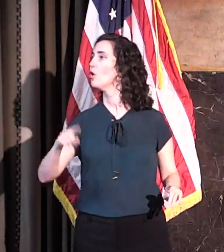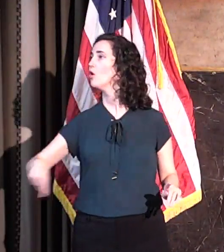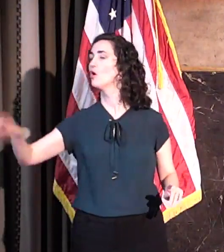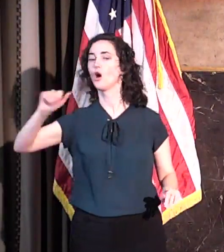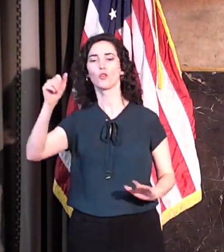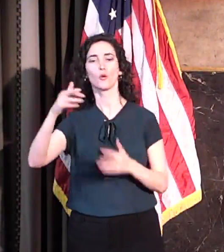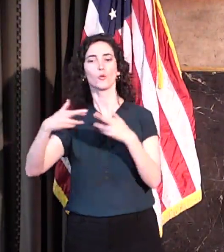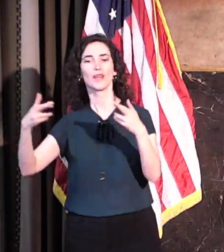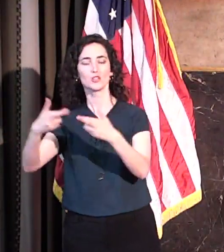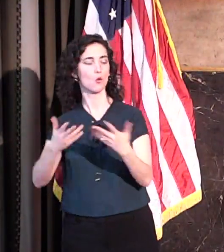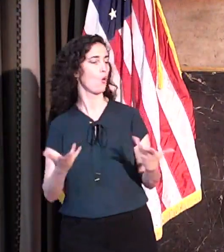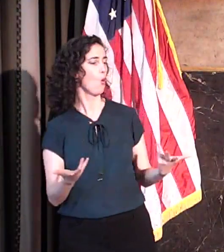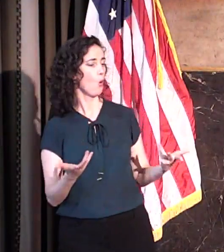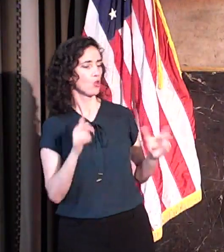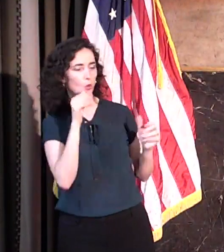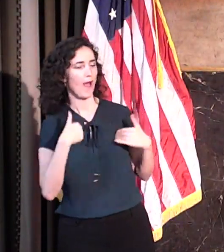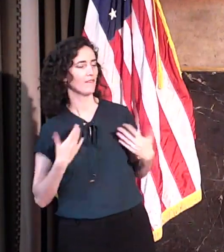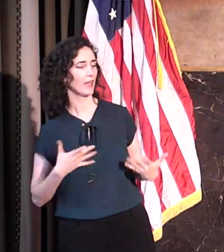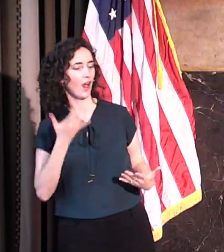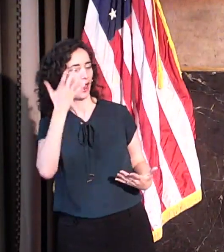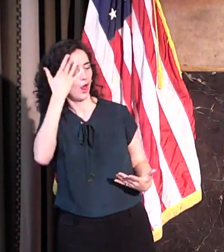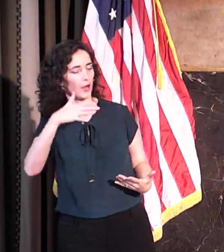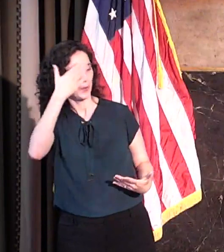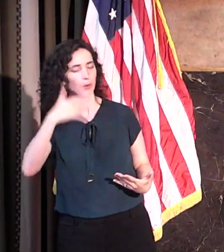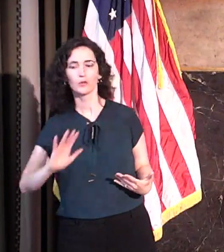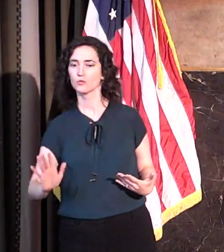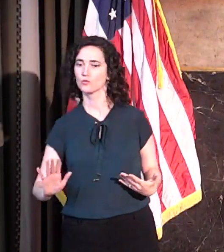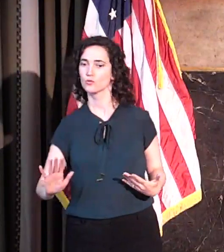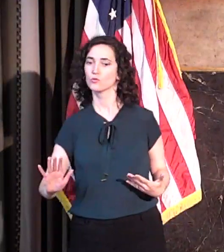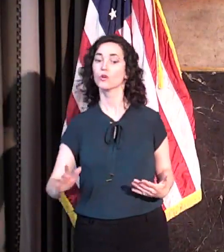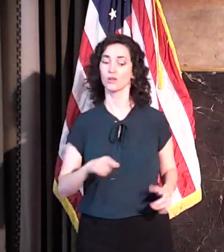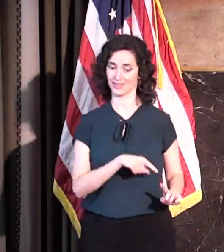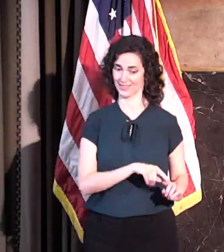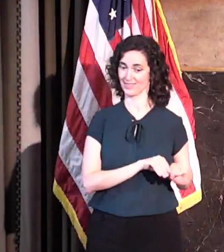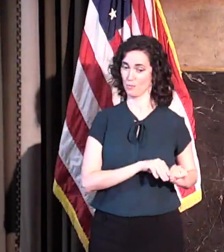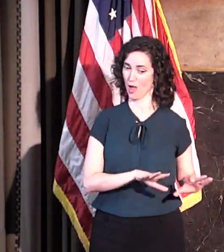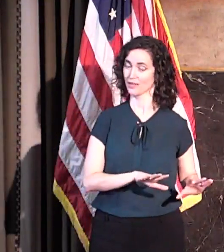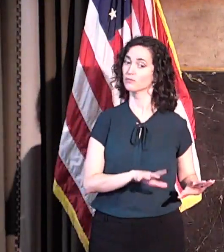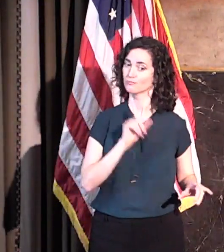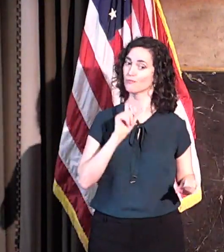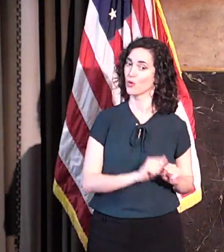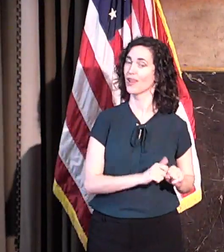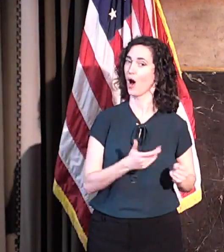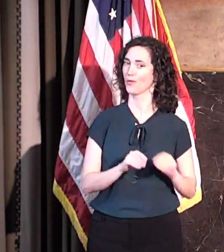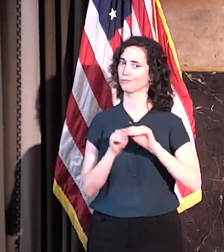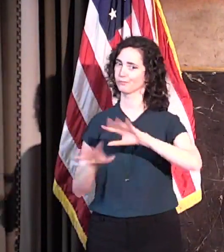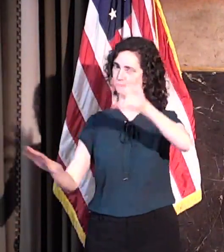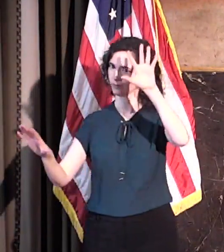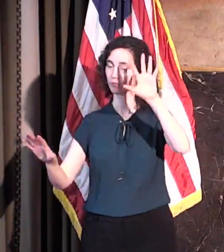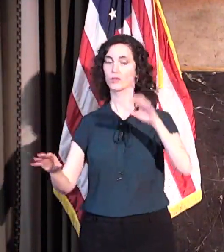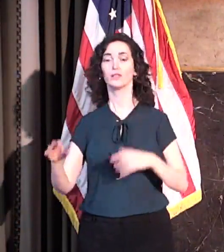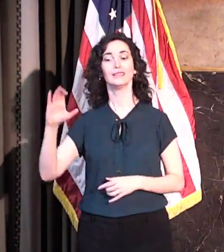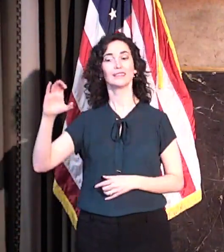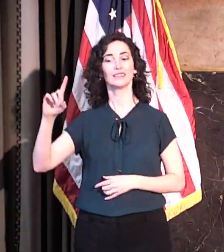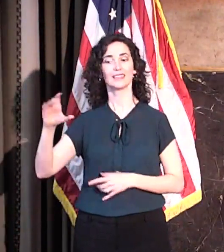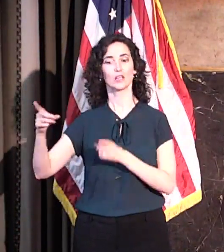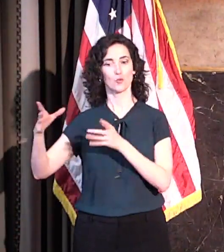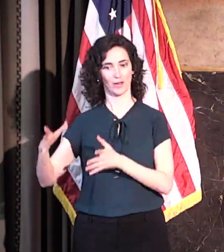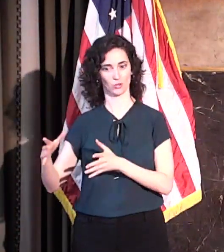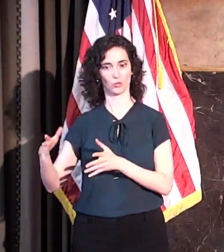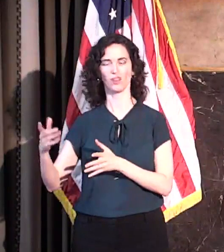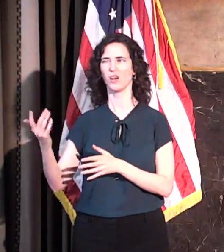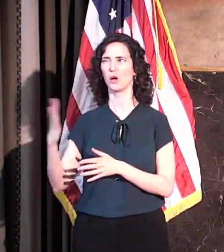No, it's in all 8 regions, and I believe that Dr. Walensky, the CDC director, has stated over the last couple of days that the